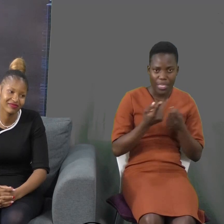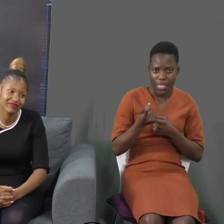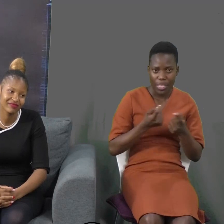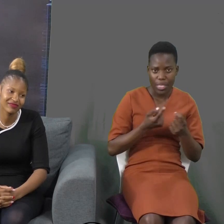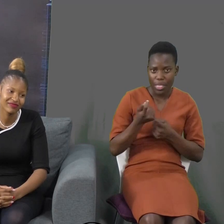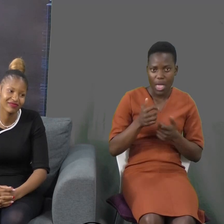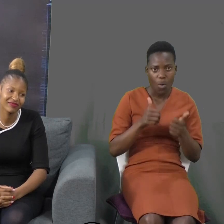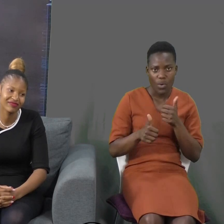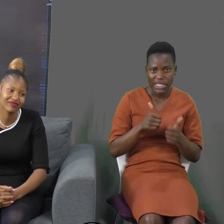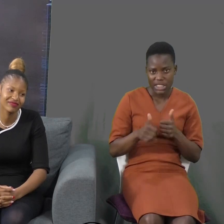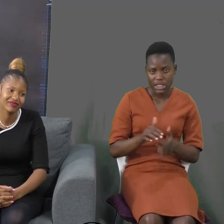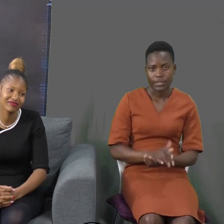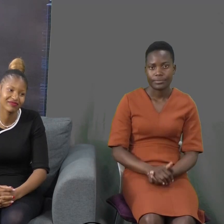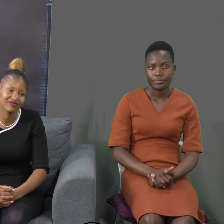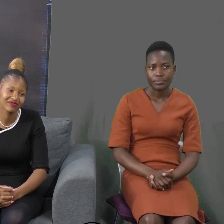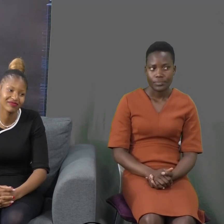the shallow one?